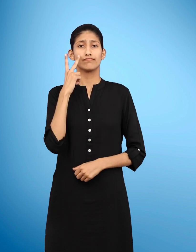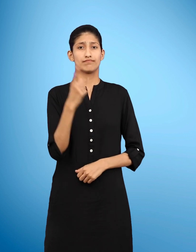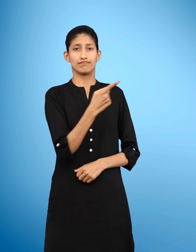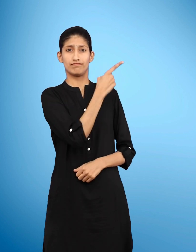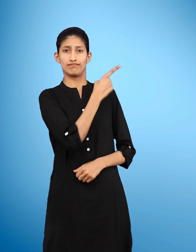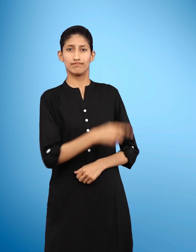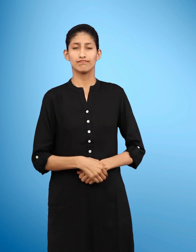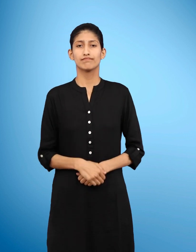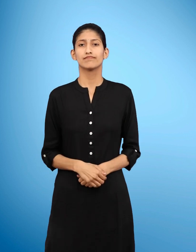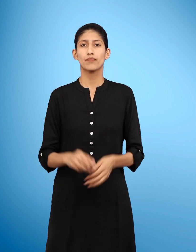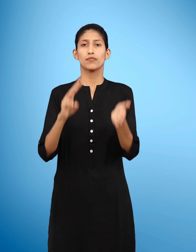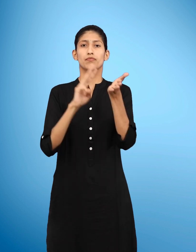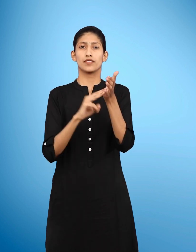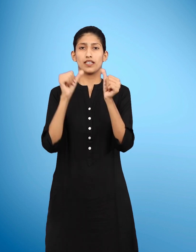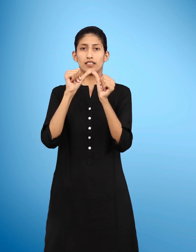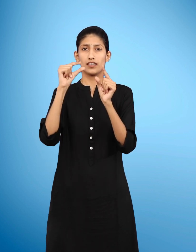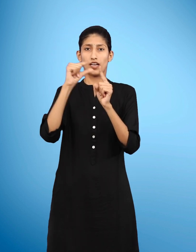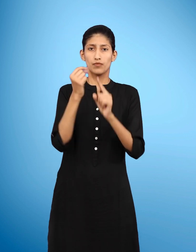See map 7.